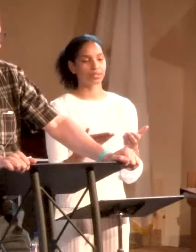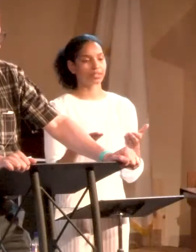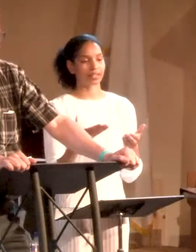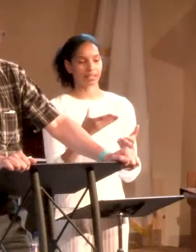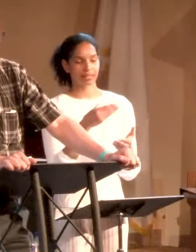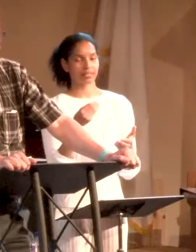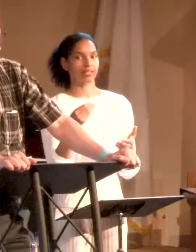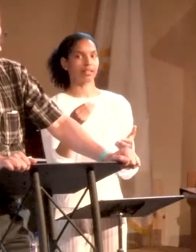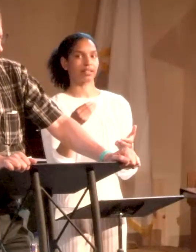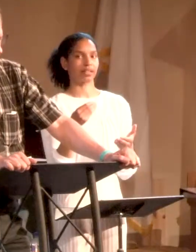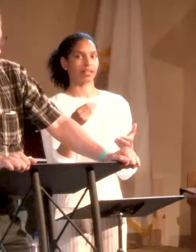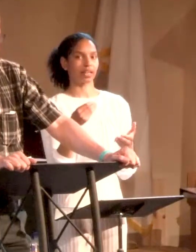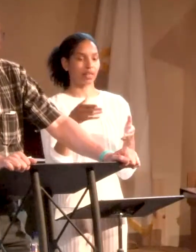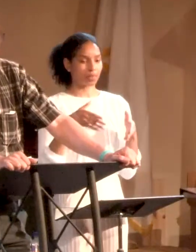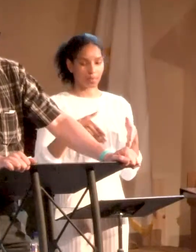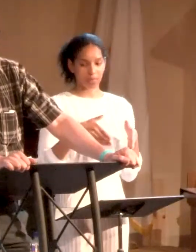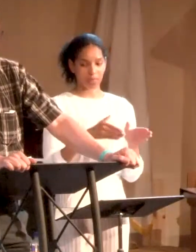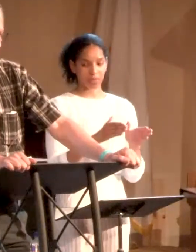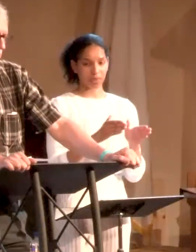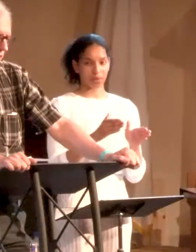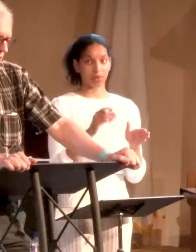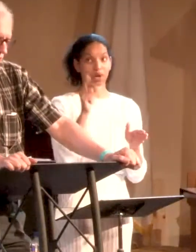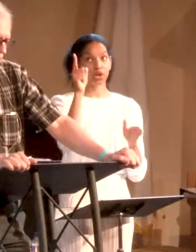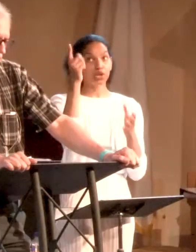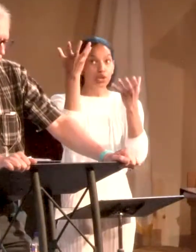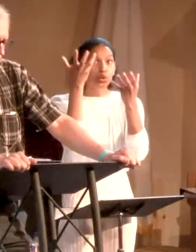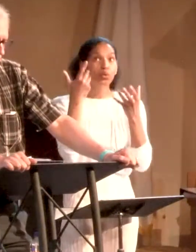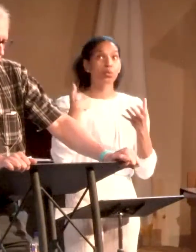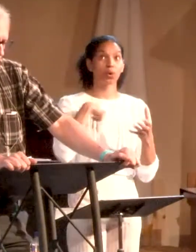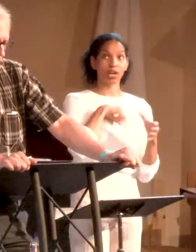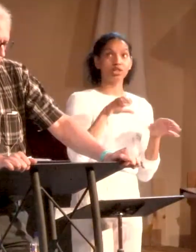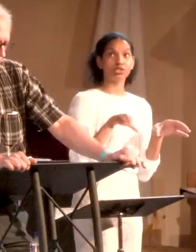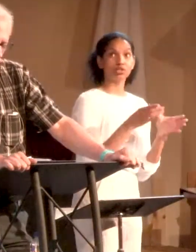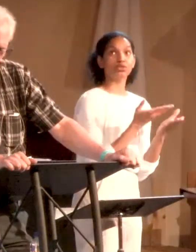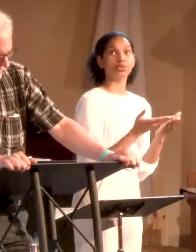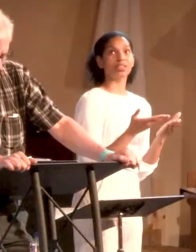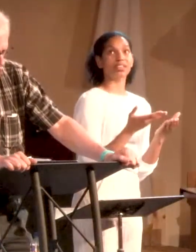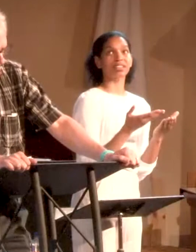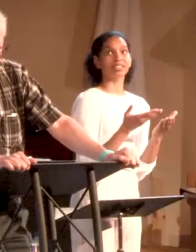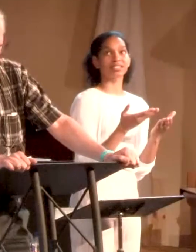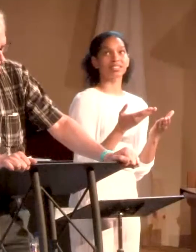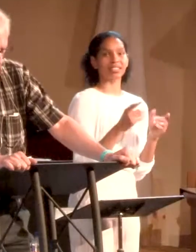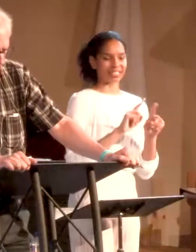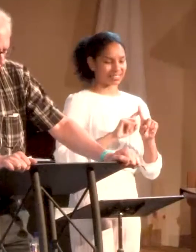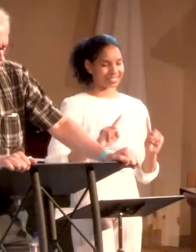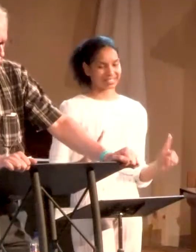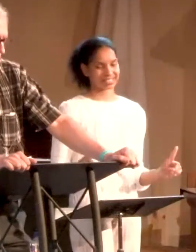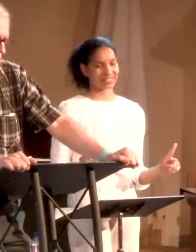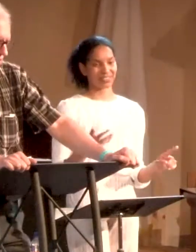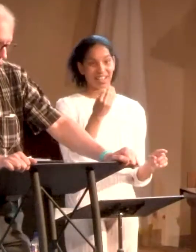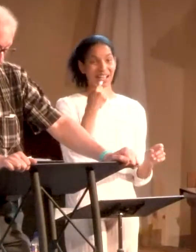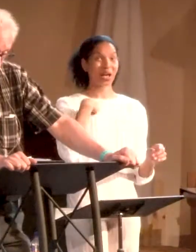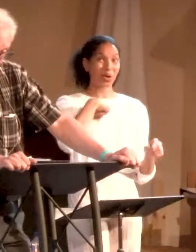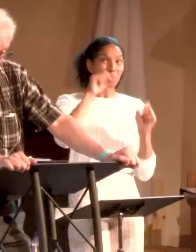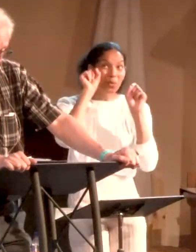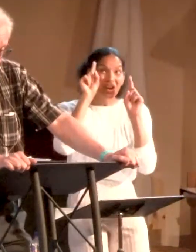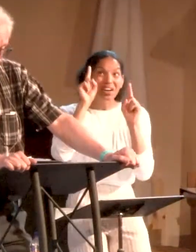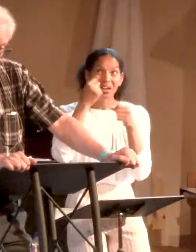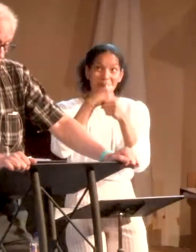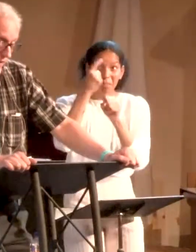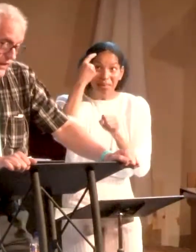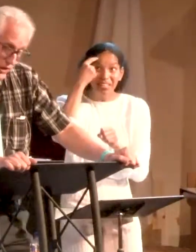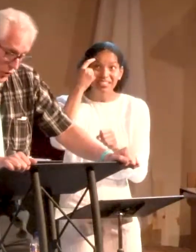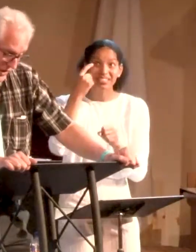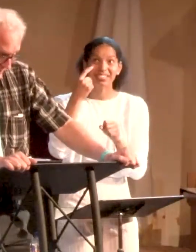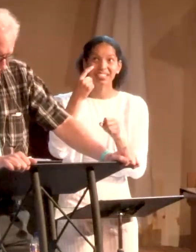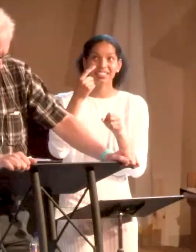and the way you want us to do things. And it makes sense, and it's understandable, and it's all very,